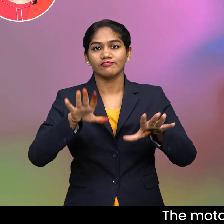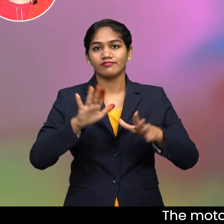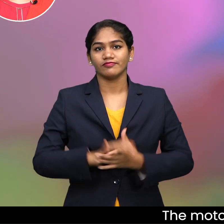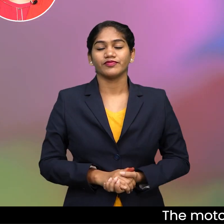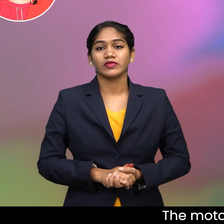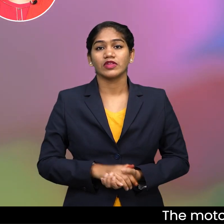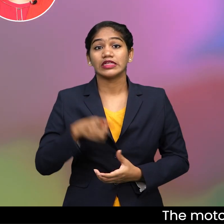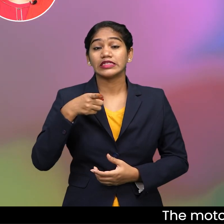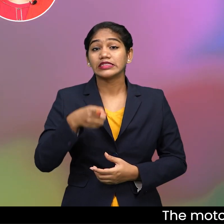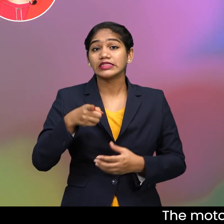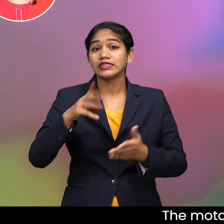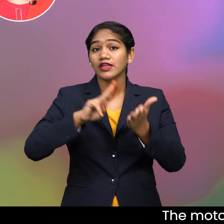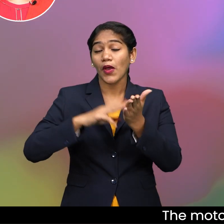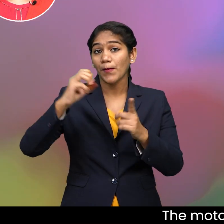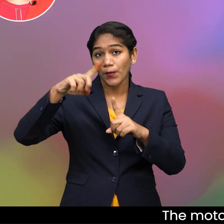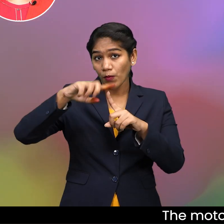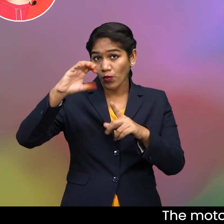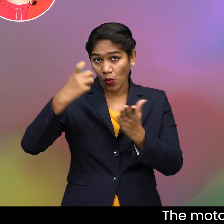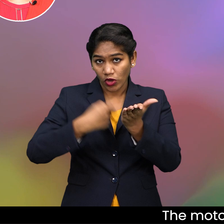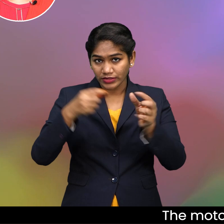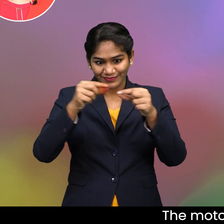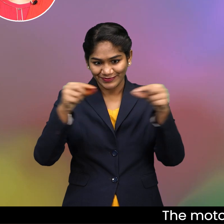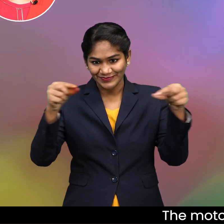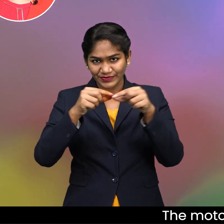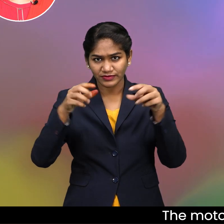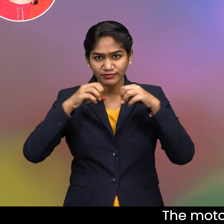The motor neuron carries